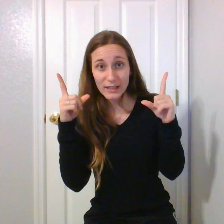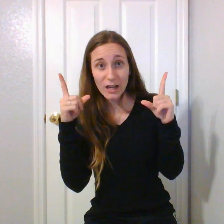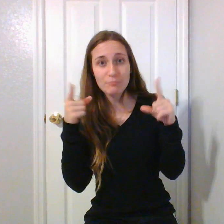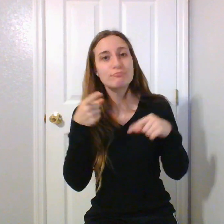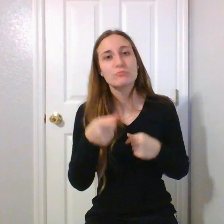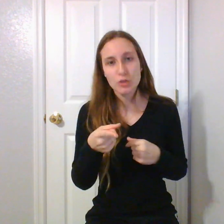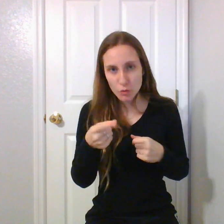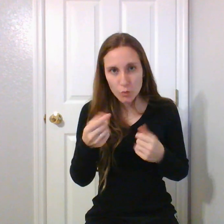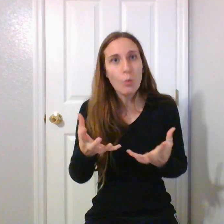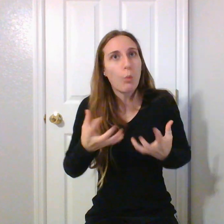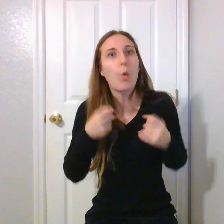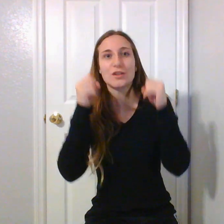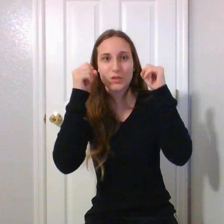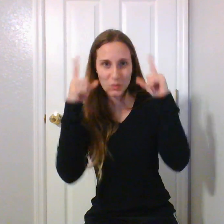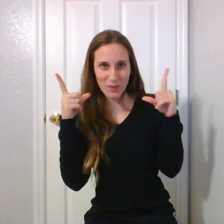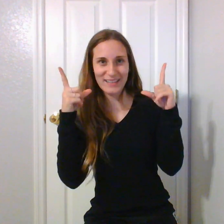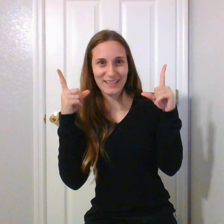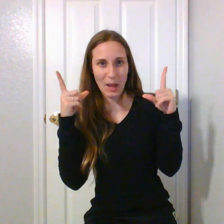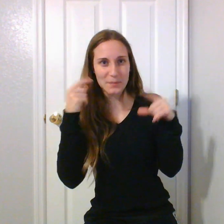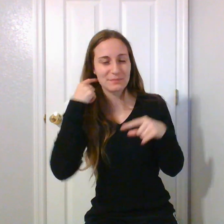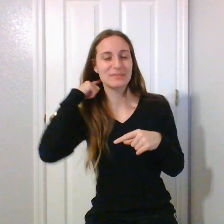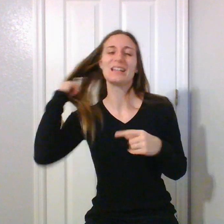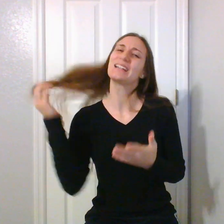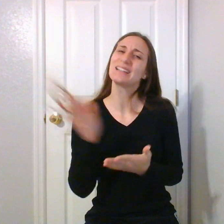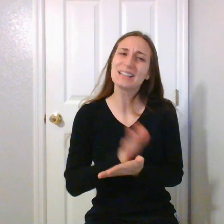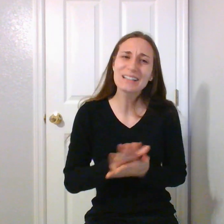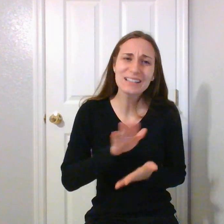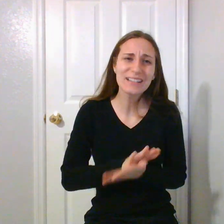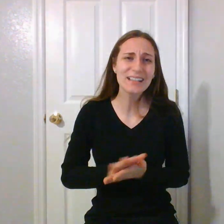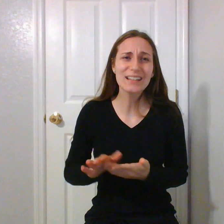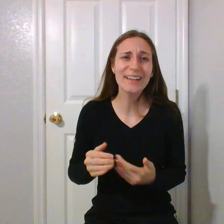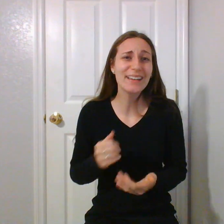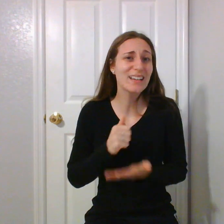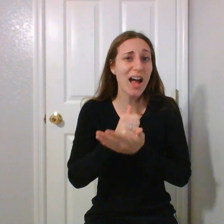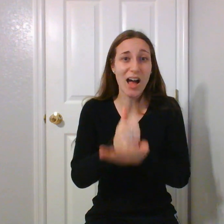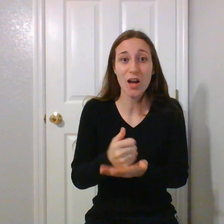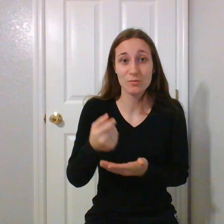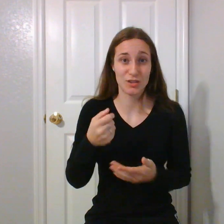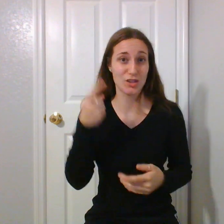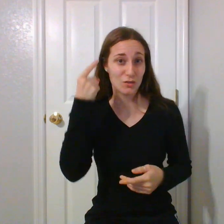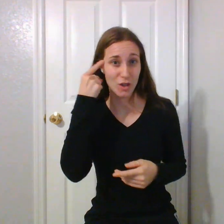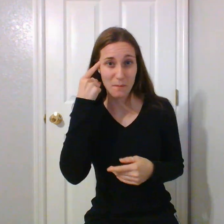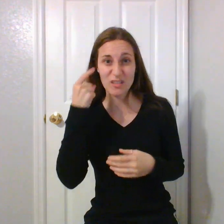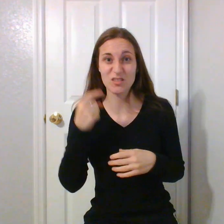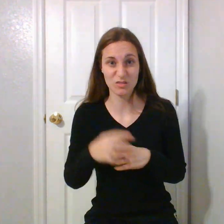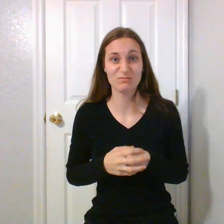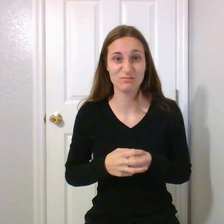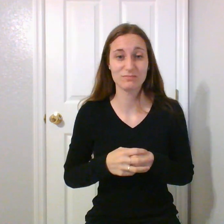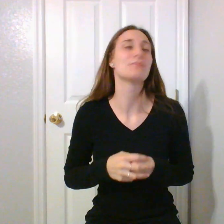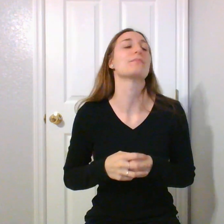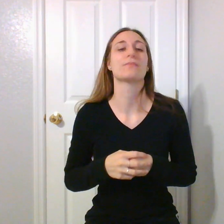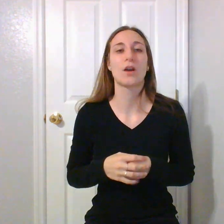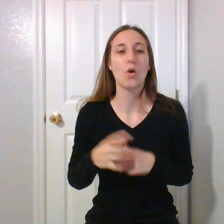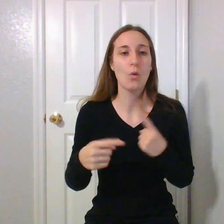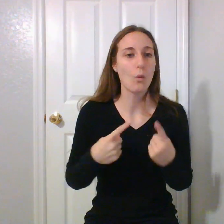always say this but cleaning is something that honestly is so therapeutic to me and when I clean and there's no clutter in my house it almost mindfully